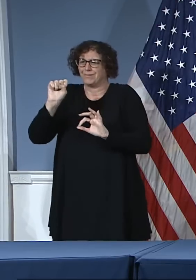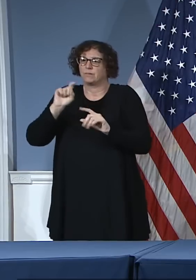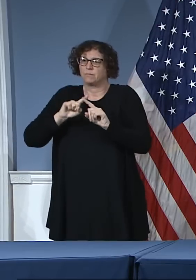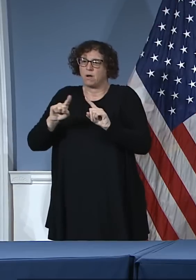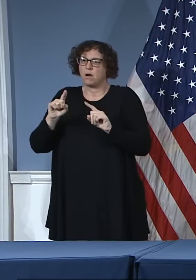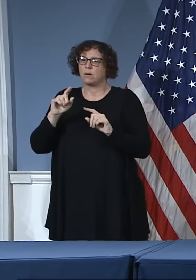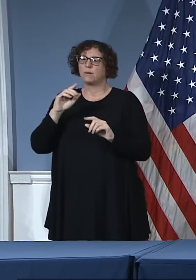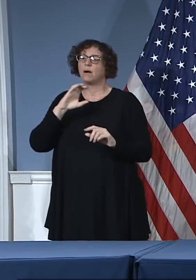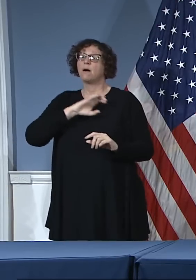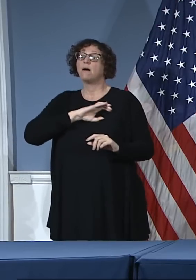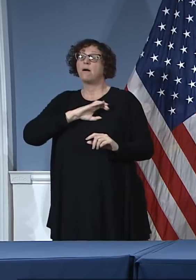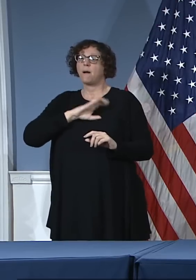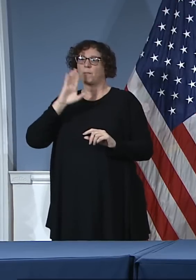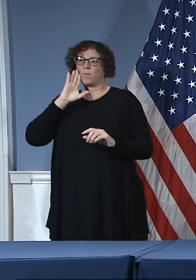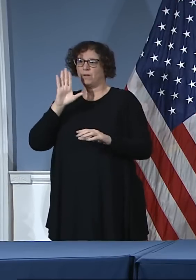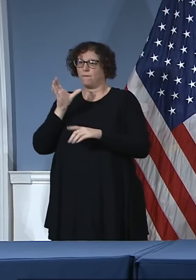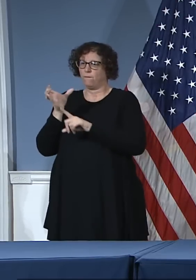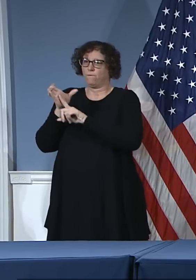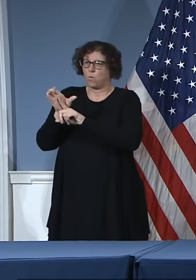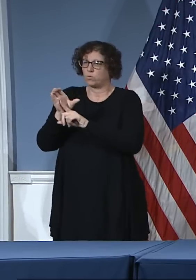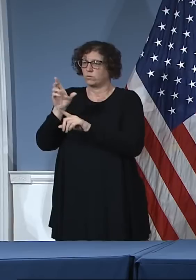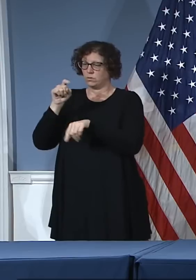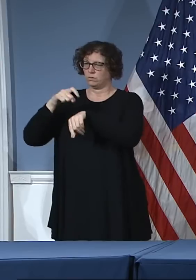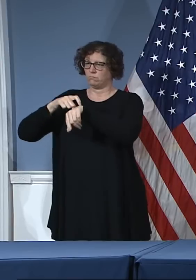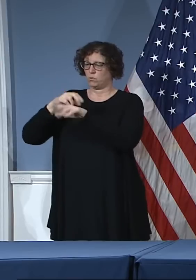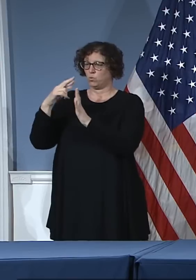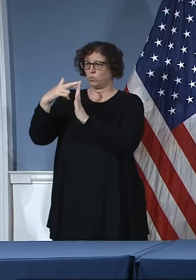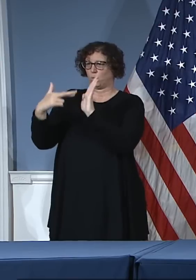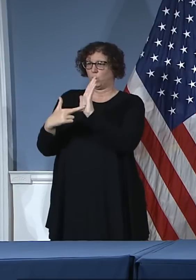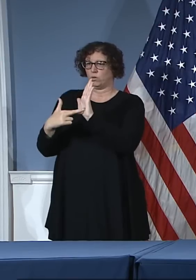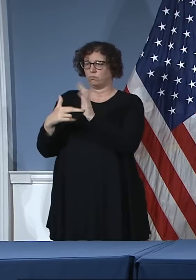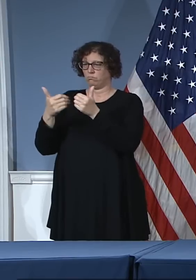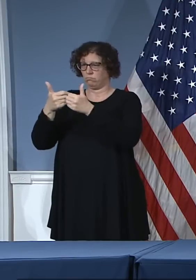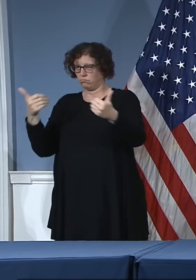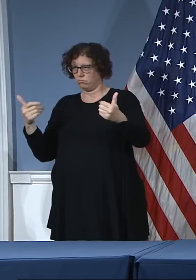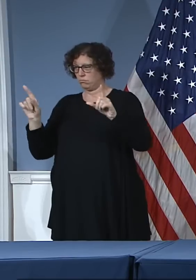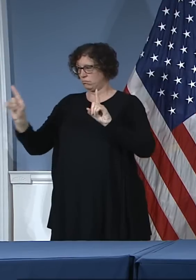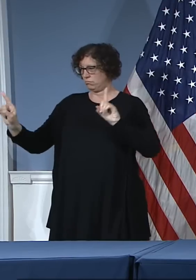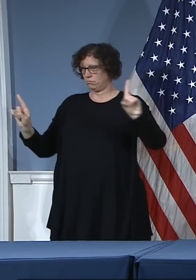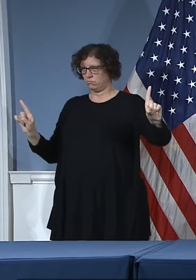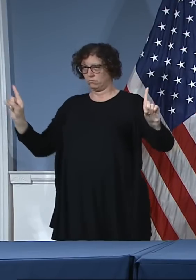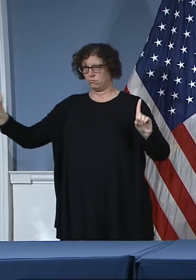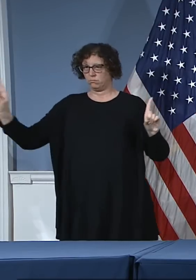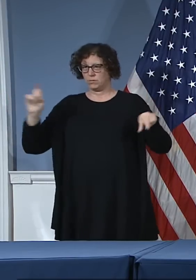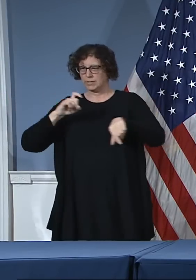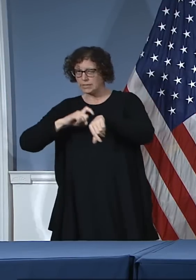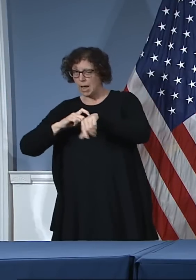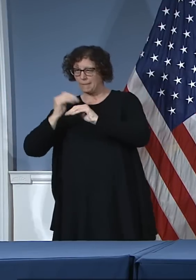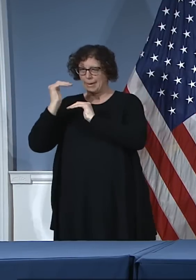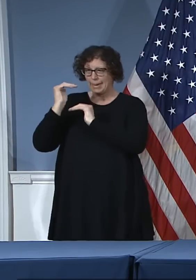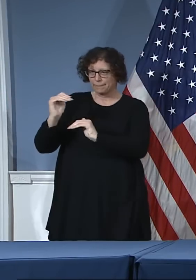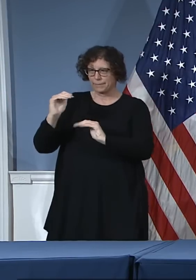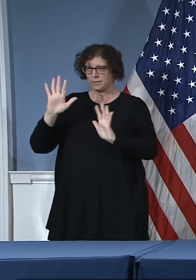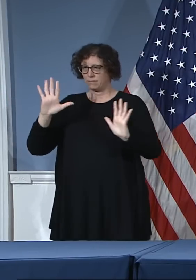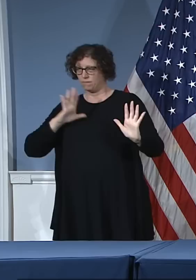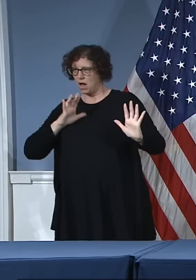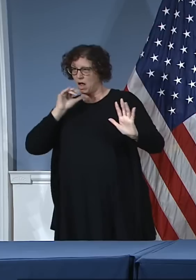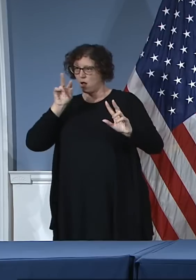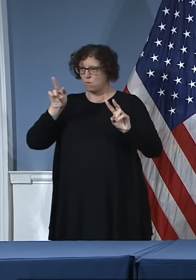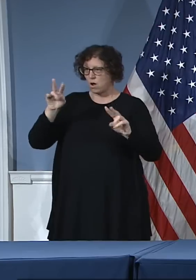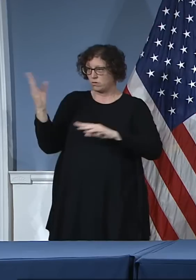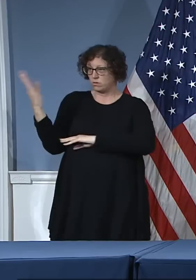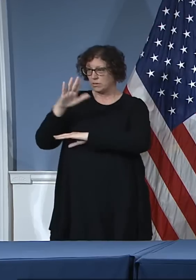our energy, and our officers. We know where that is right now in terms of our parks and playgrounds, because right now